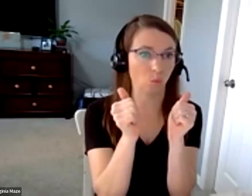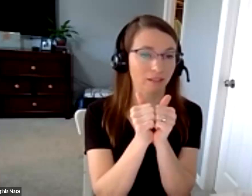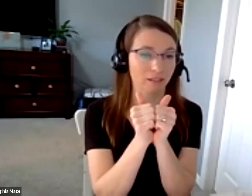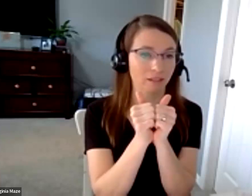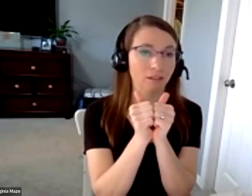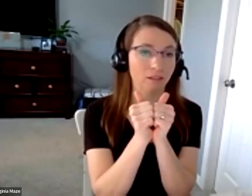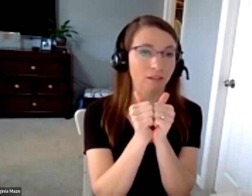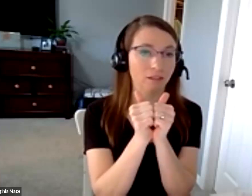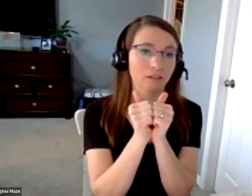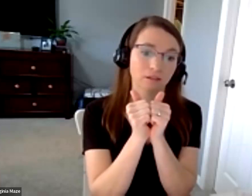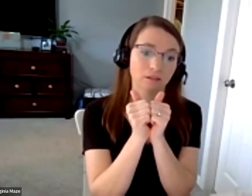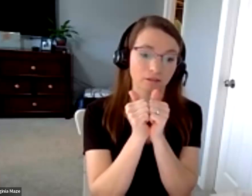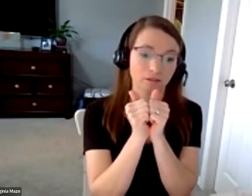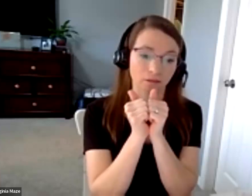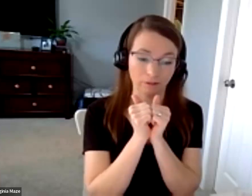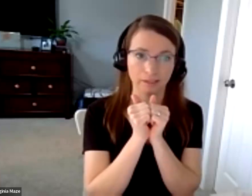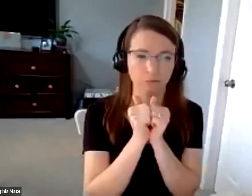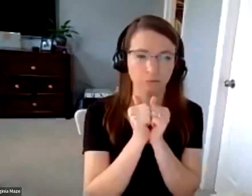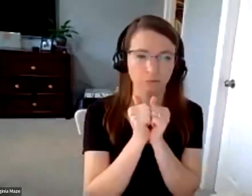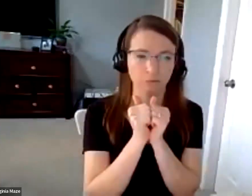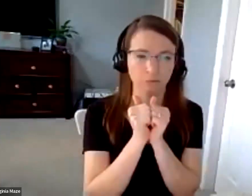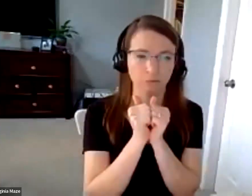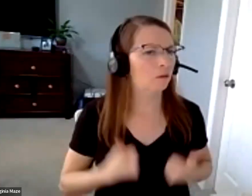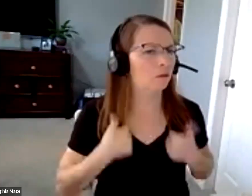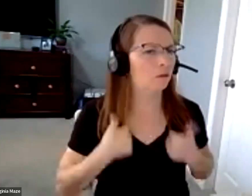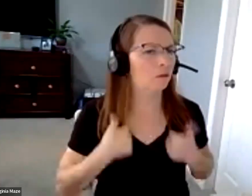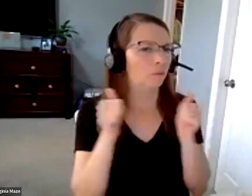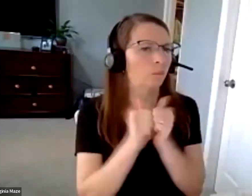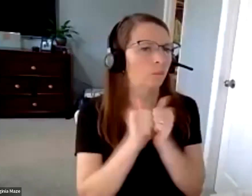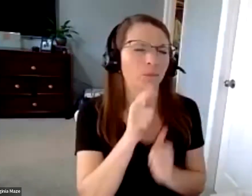is with. So I could ask,